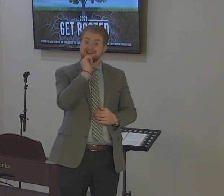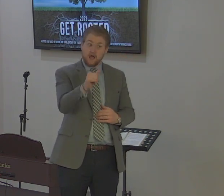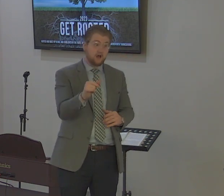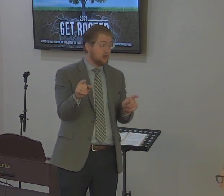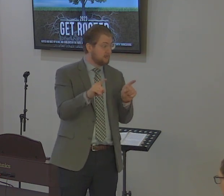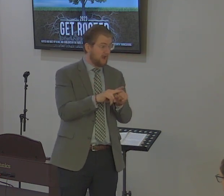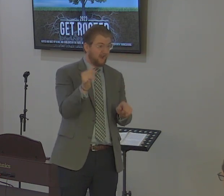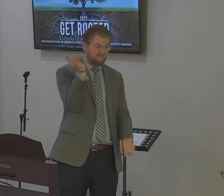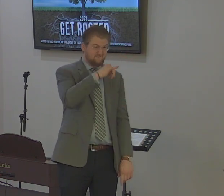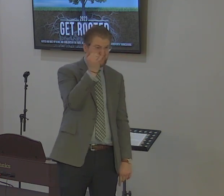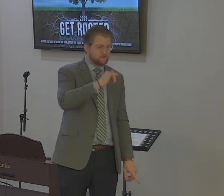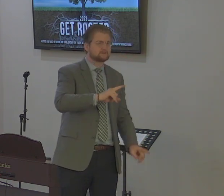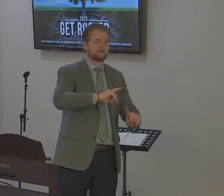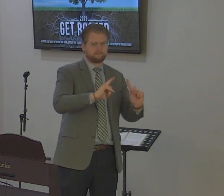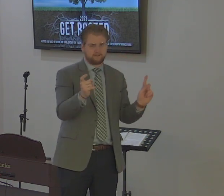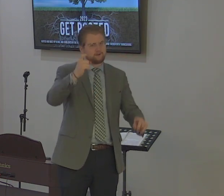as